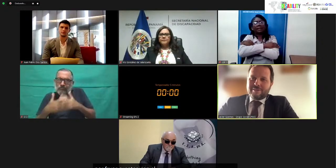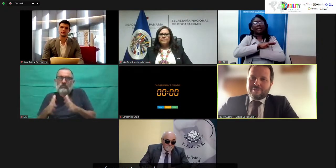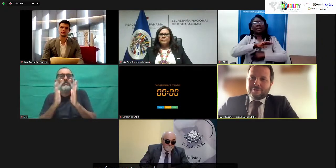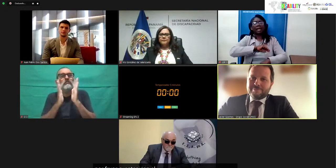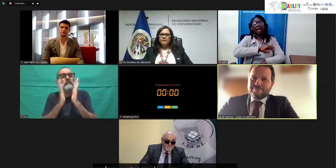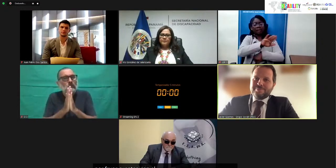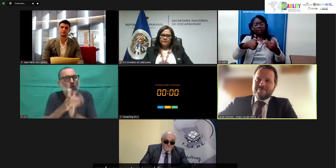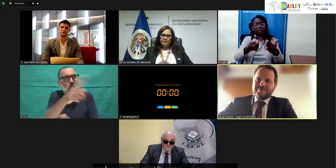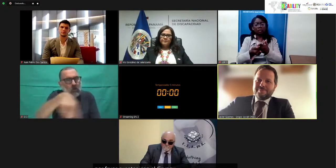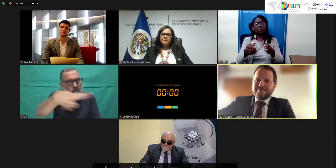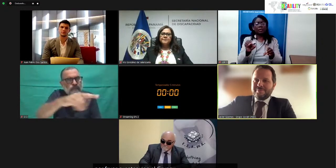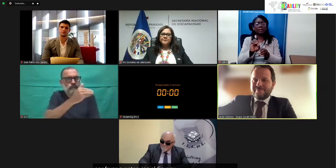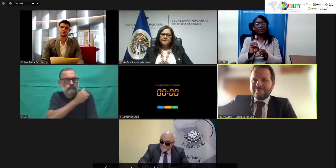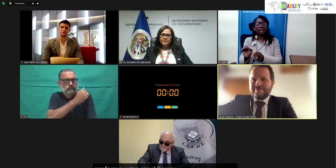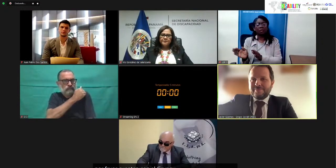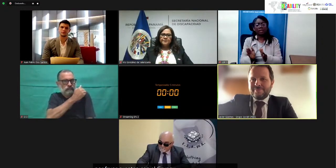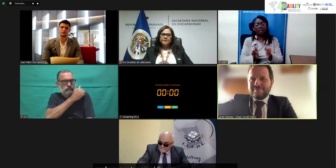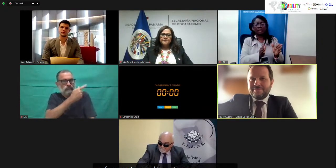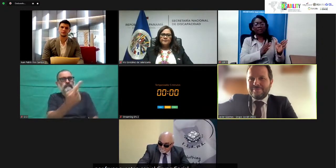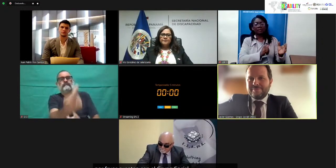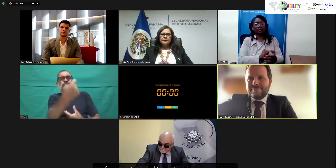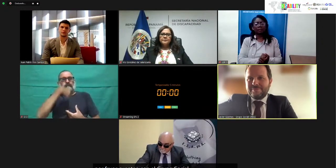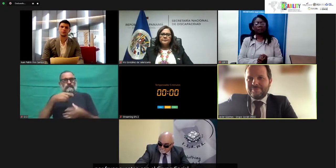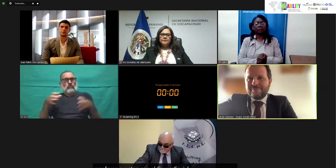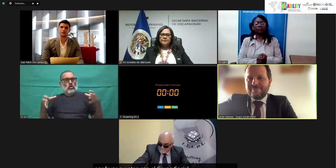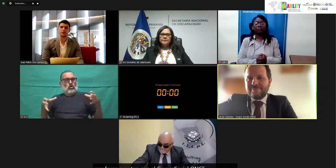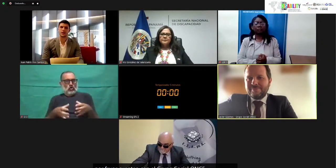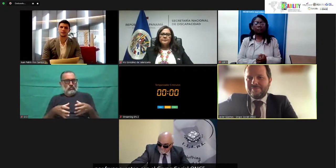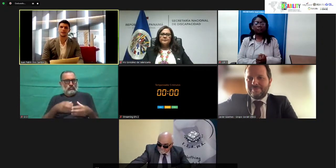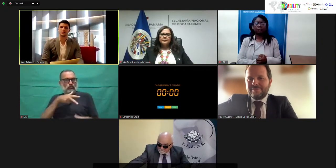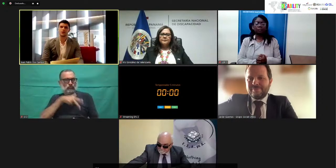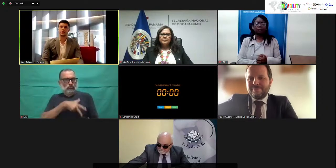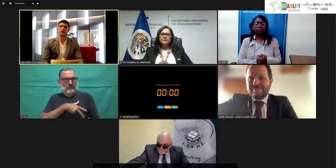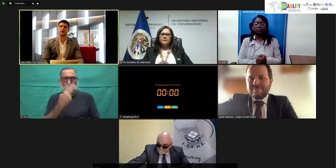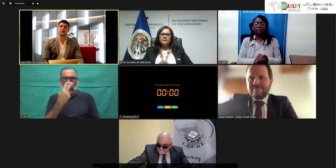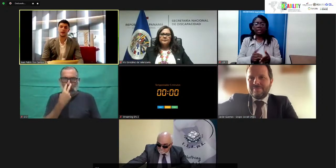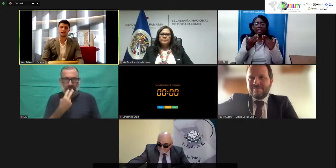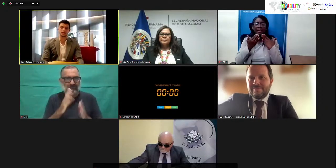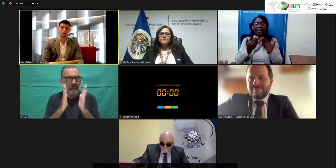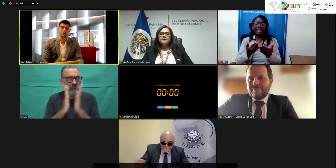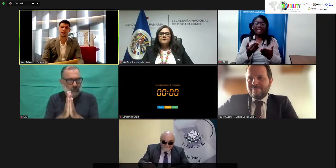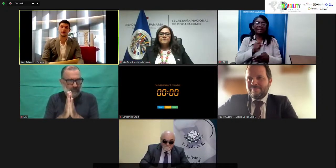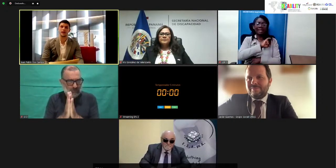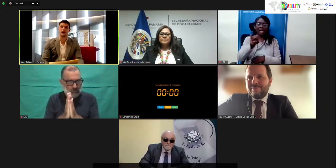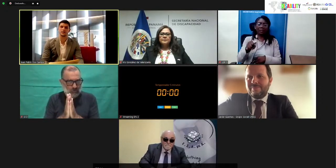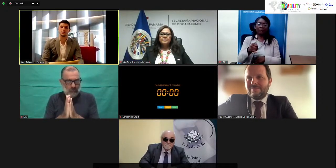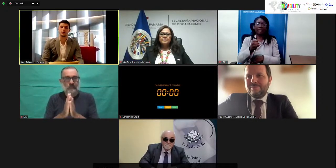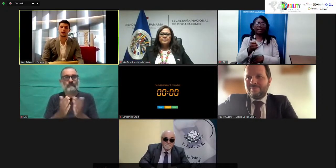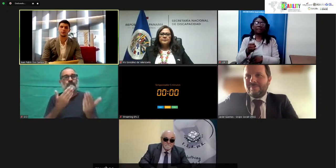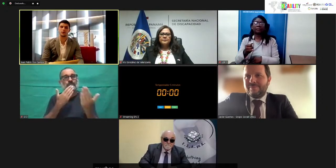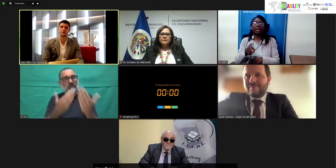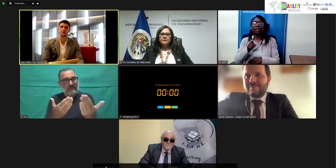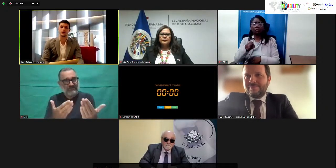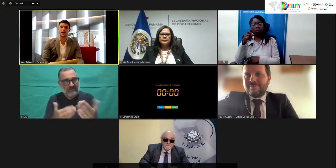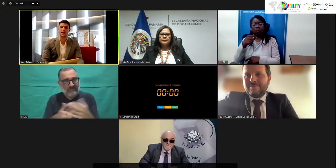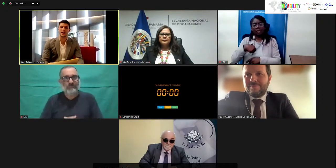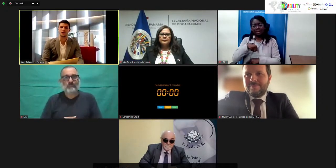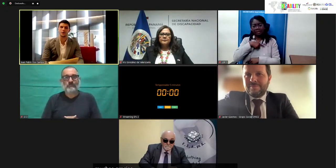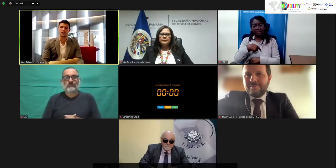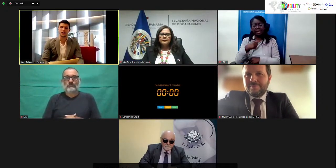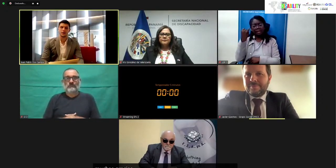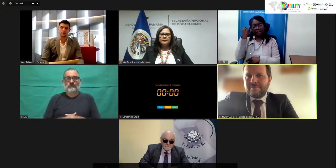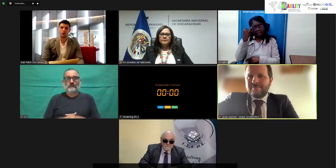horizons greetings everyone and thank you very much for having me here thank you mr javier that's right with our